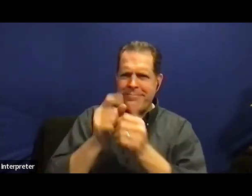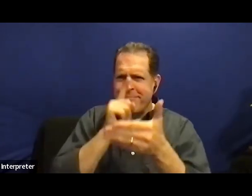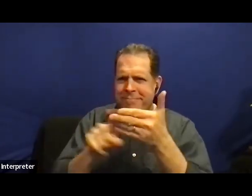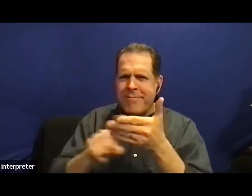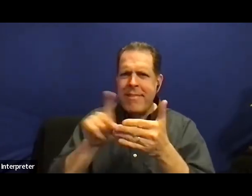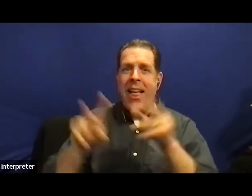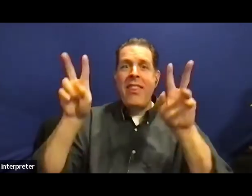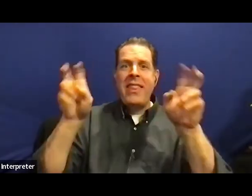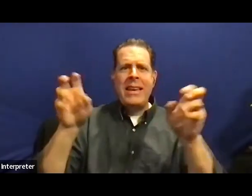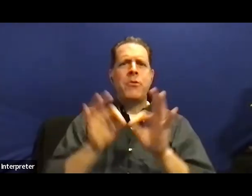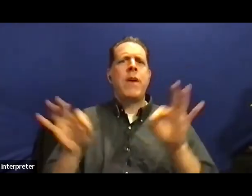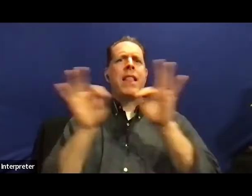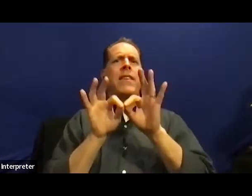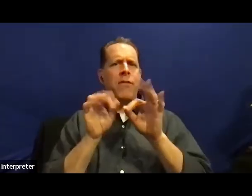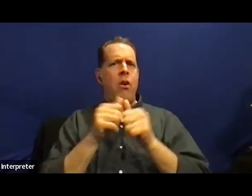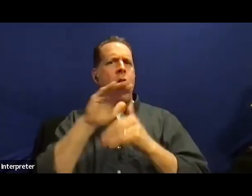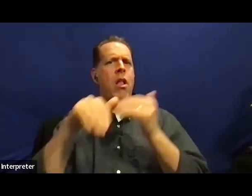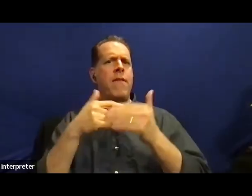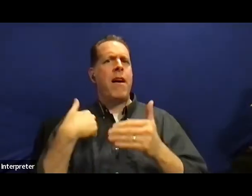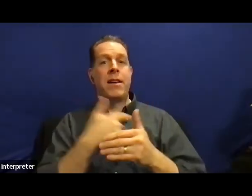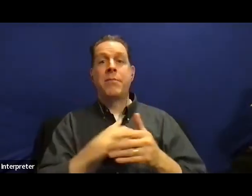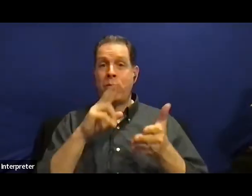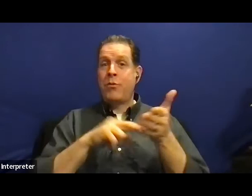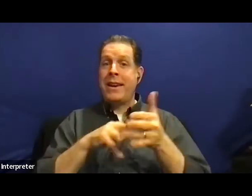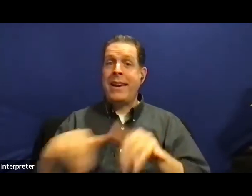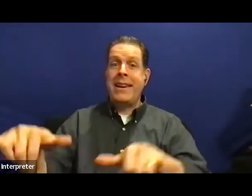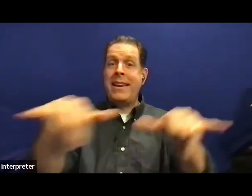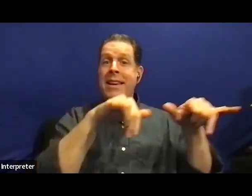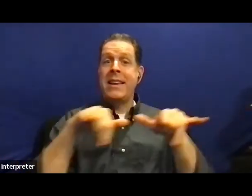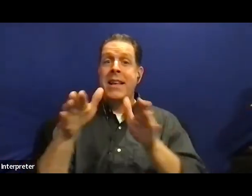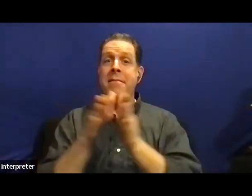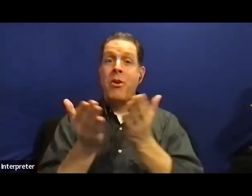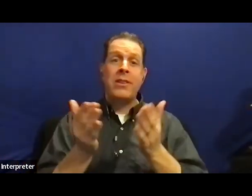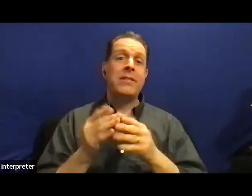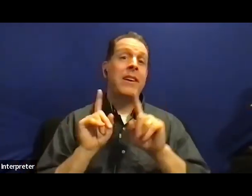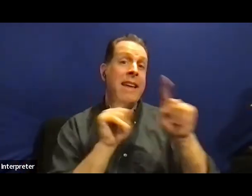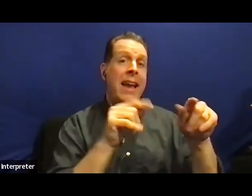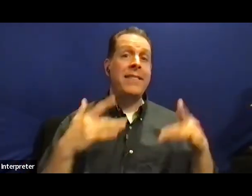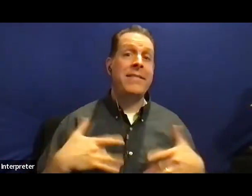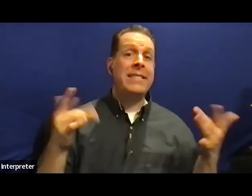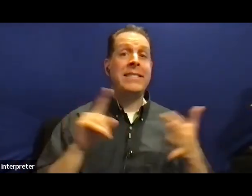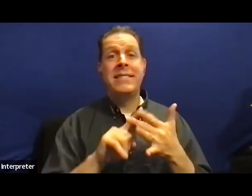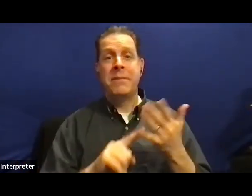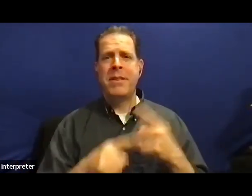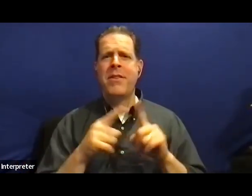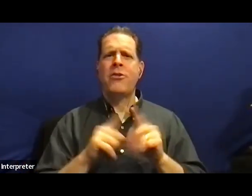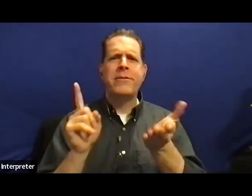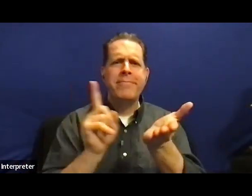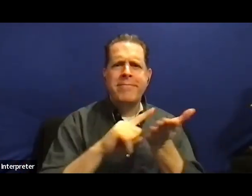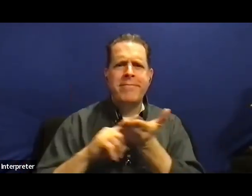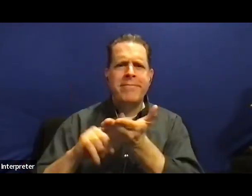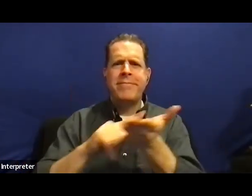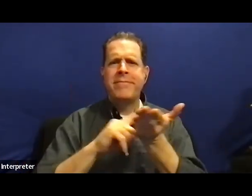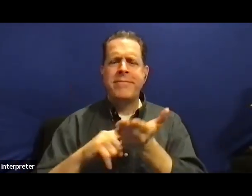relevant to all of us by reading common books, attending programs and events, and engaging in discussion.